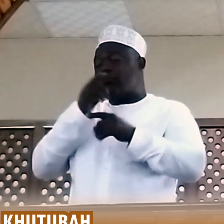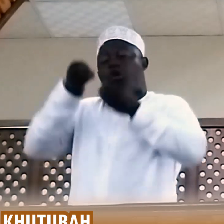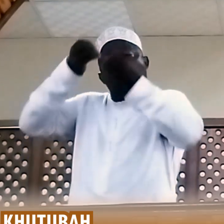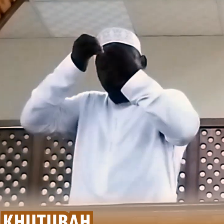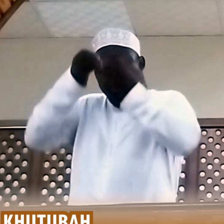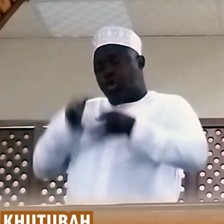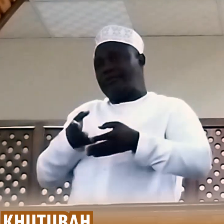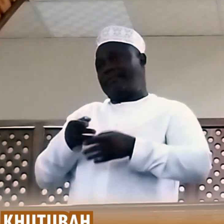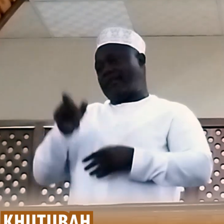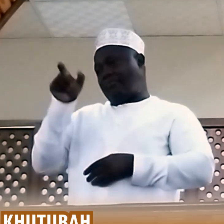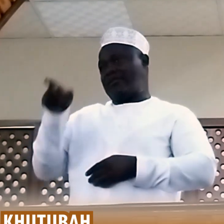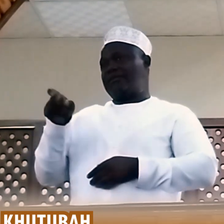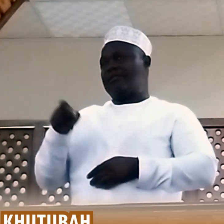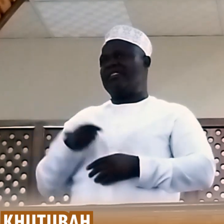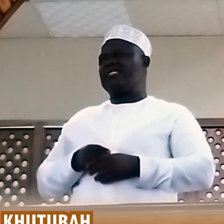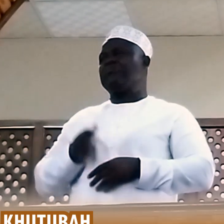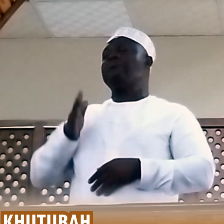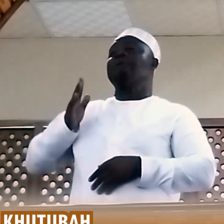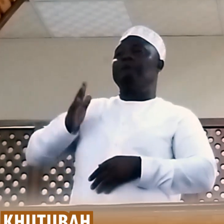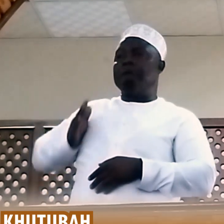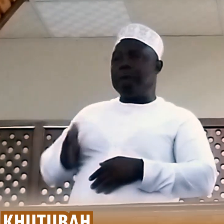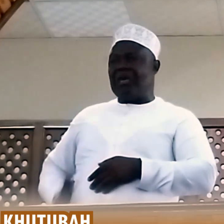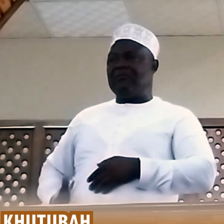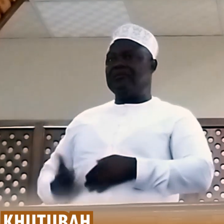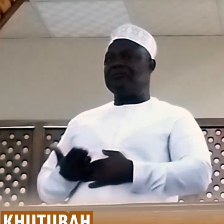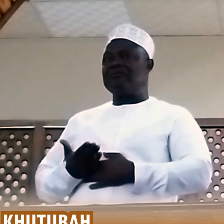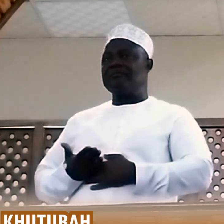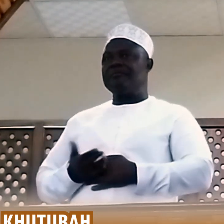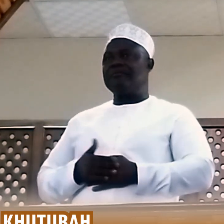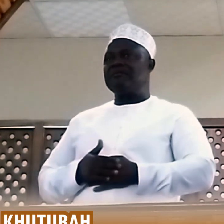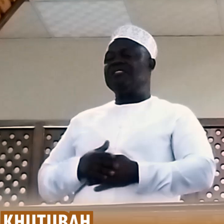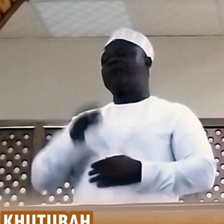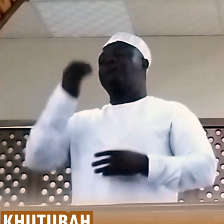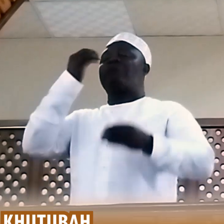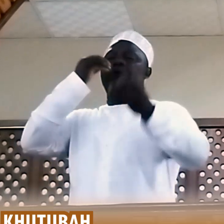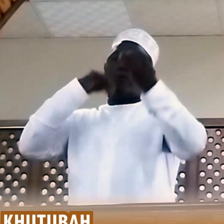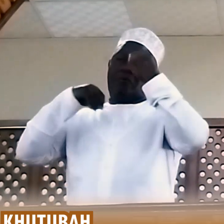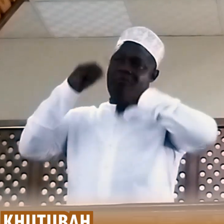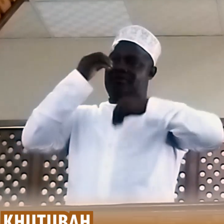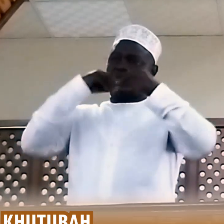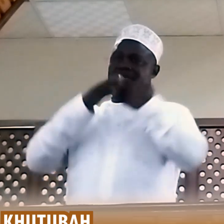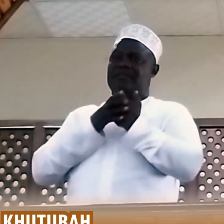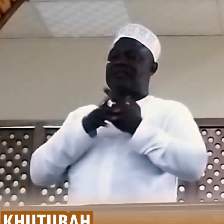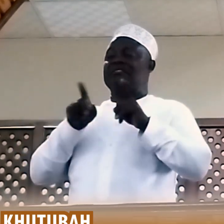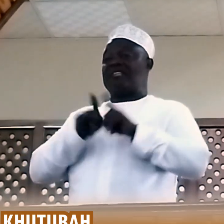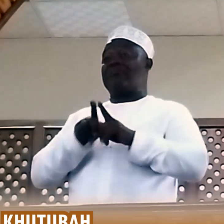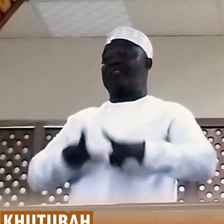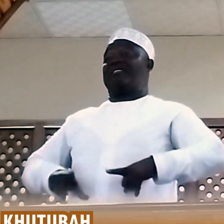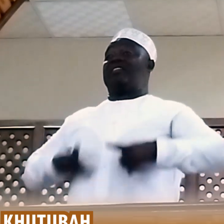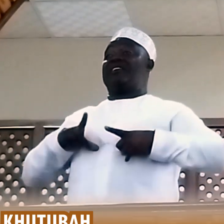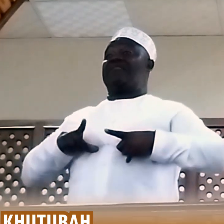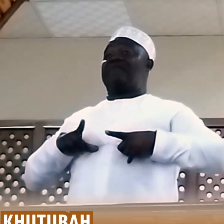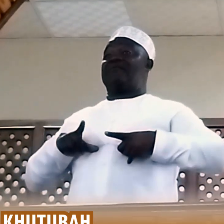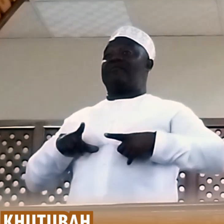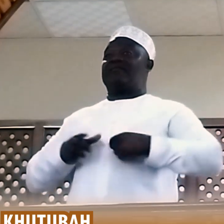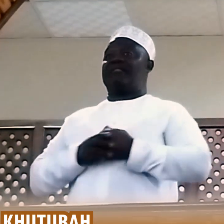lost. His morals are corrupted. His life